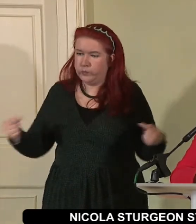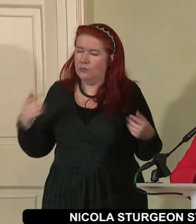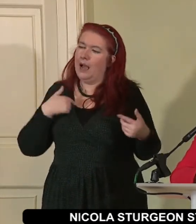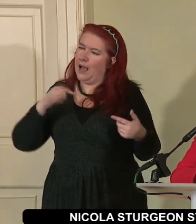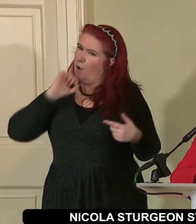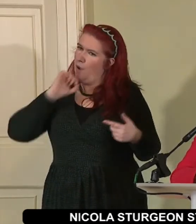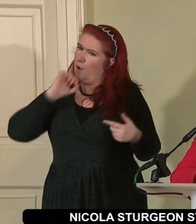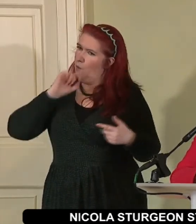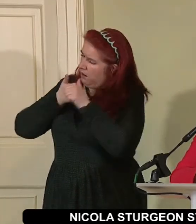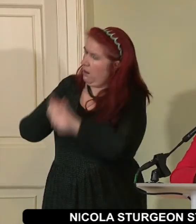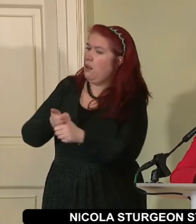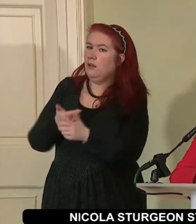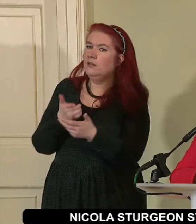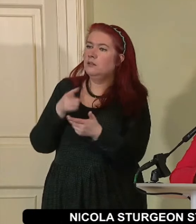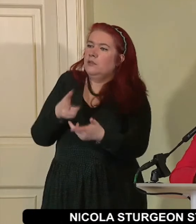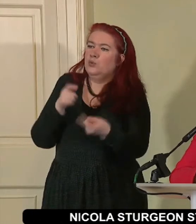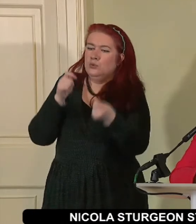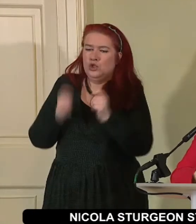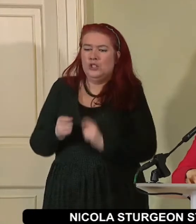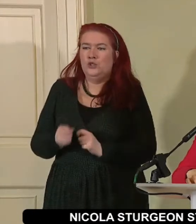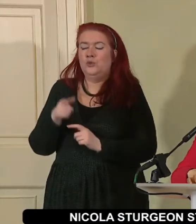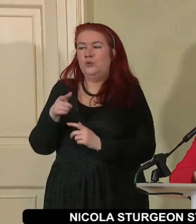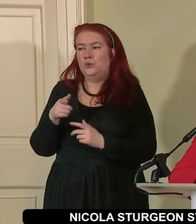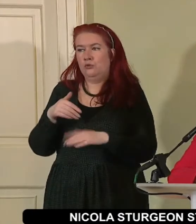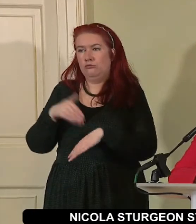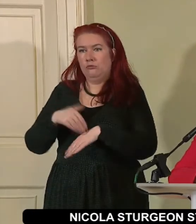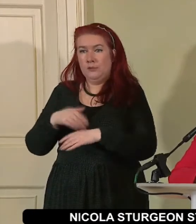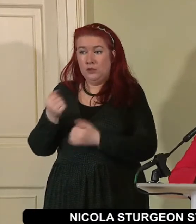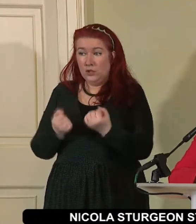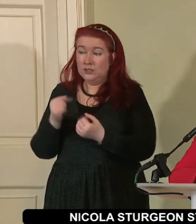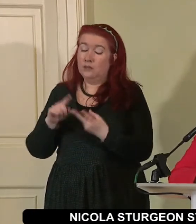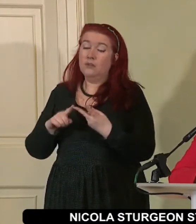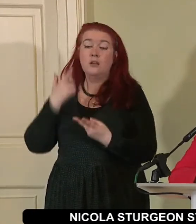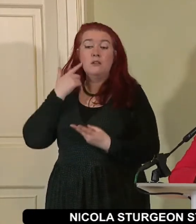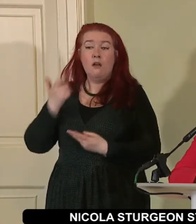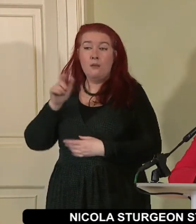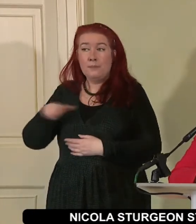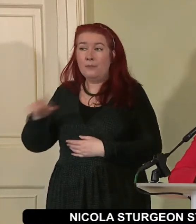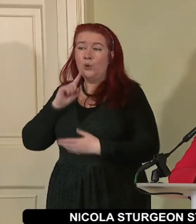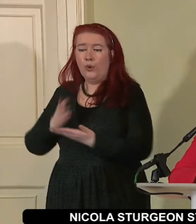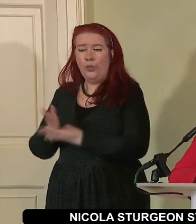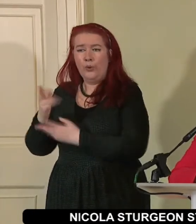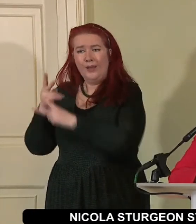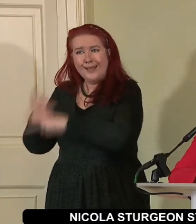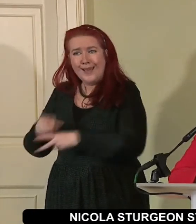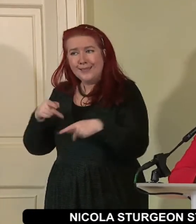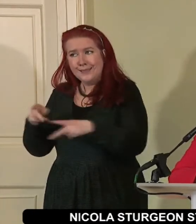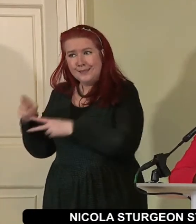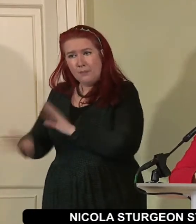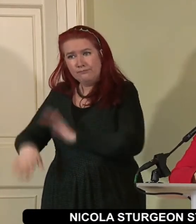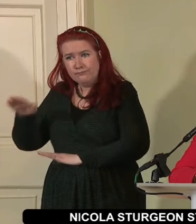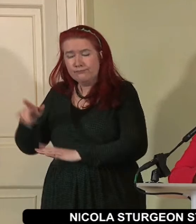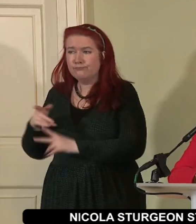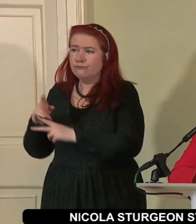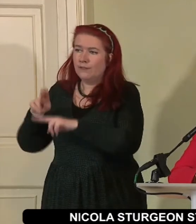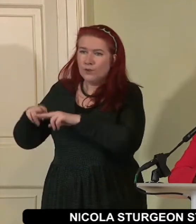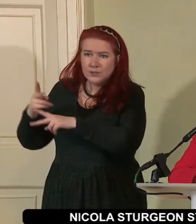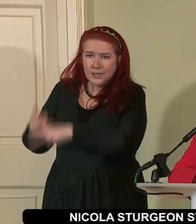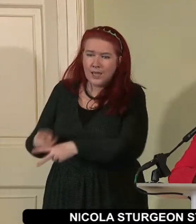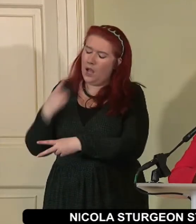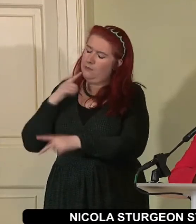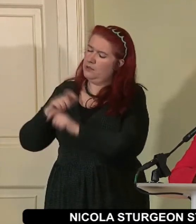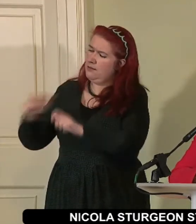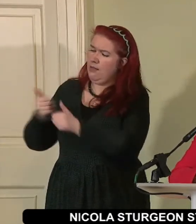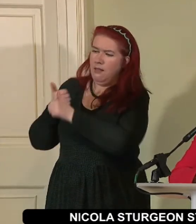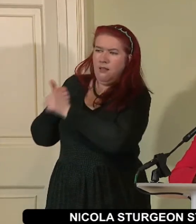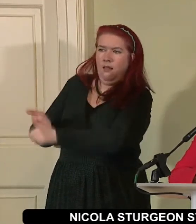strenuous advocate for these reforms. Young people, care experienced young people, I certainly will continue to champion that cause. It's